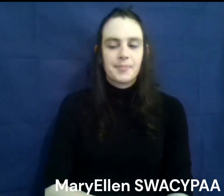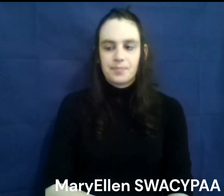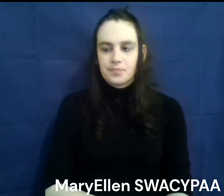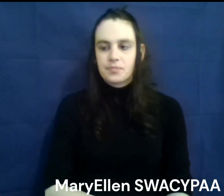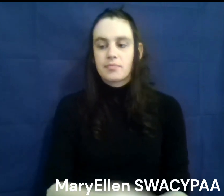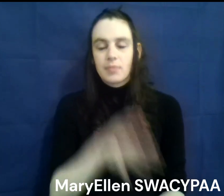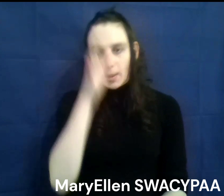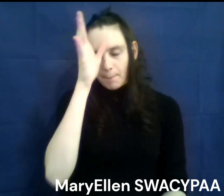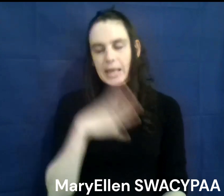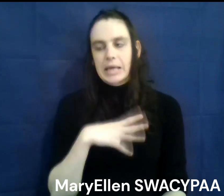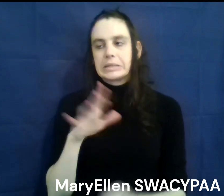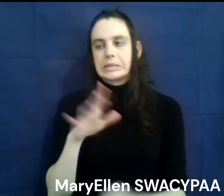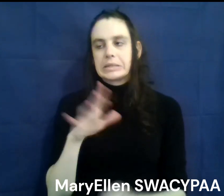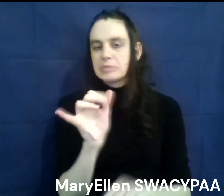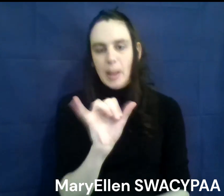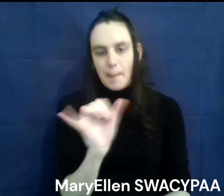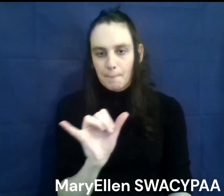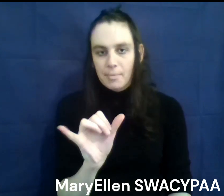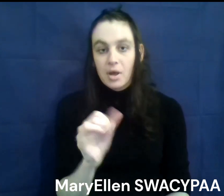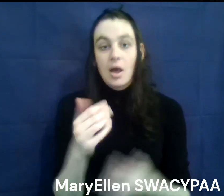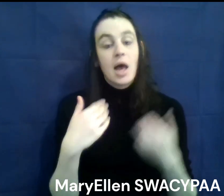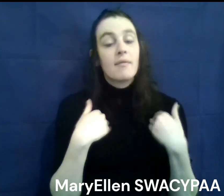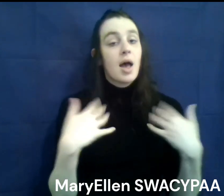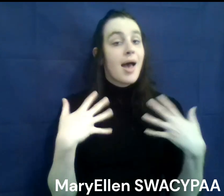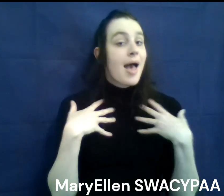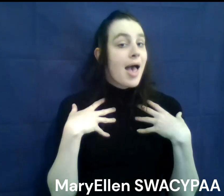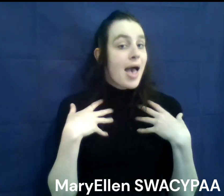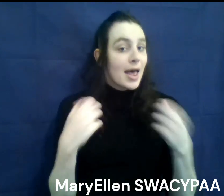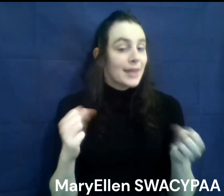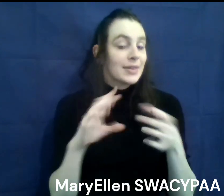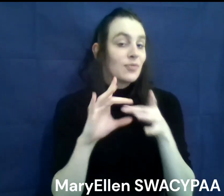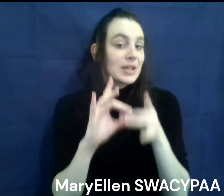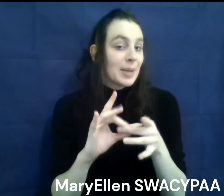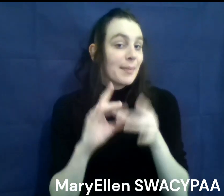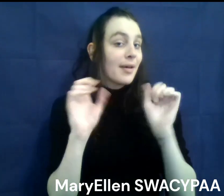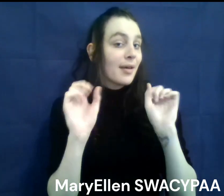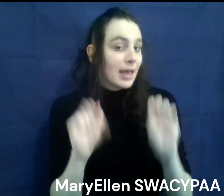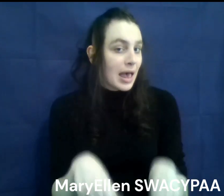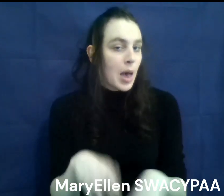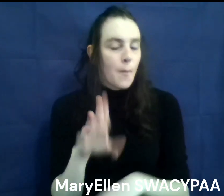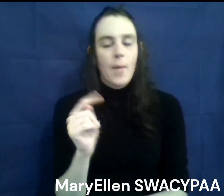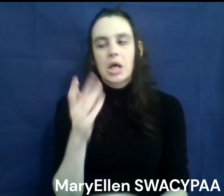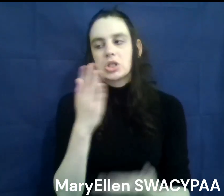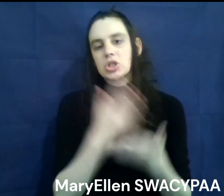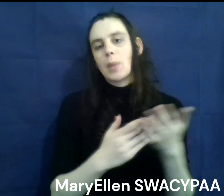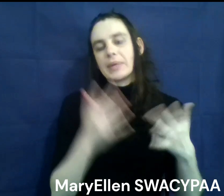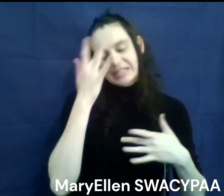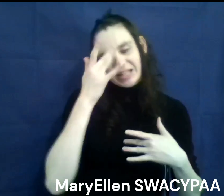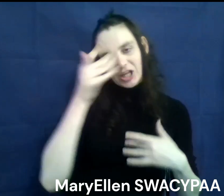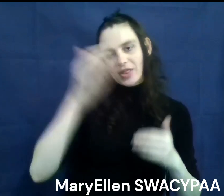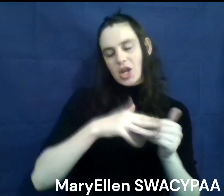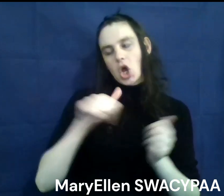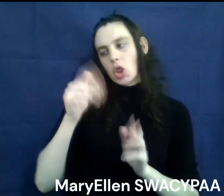same thing. They're healthy people, healthy relationships, but some of us are sicker than others in these rooms.